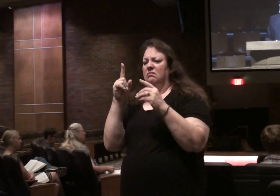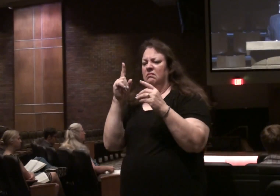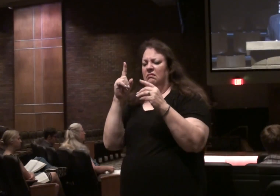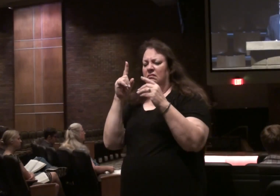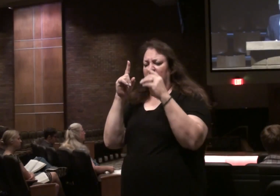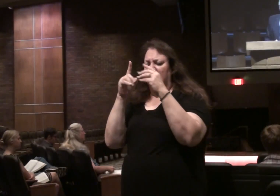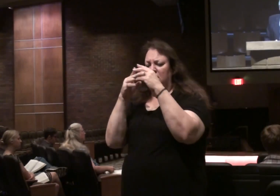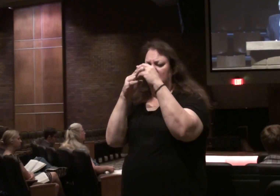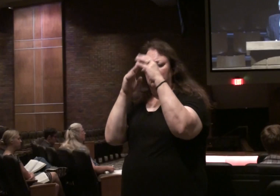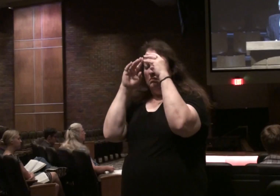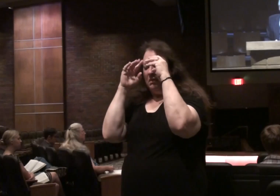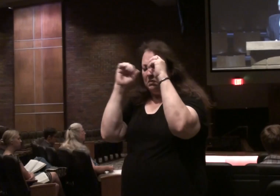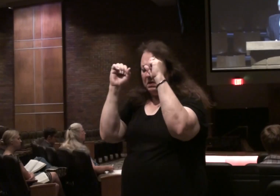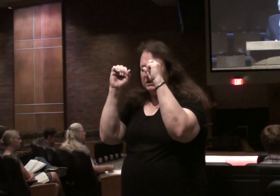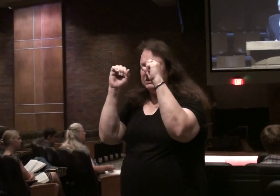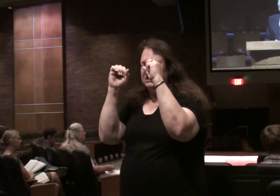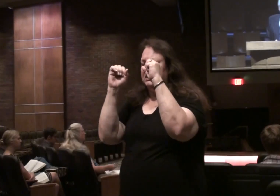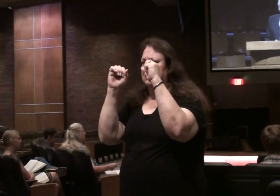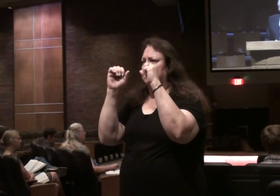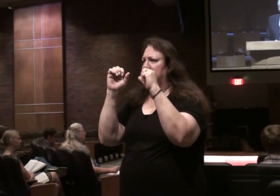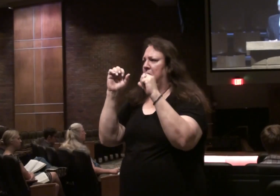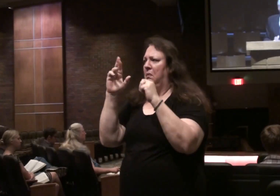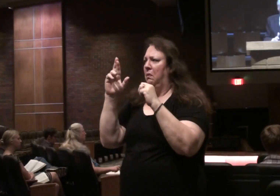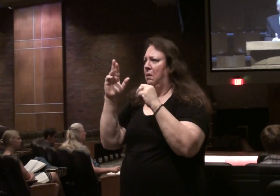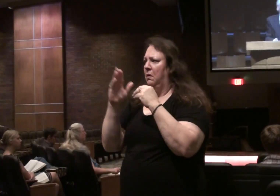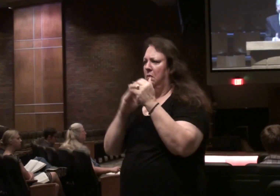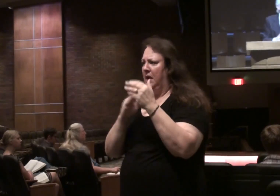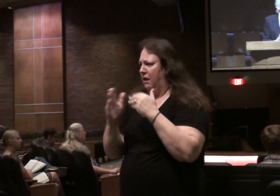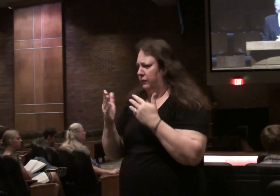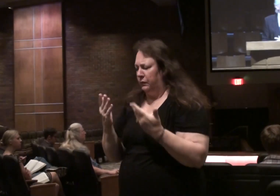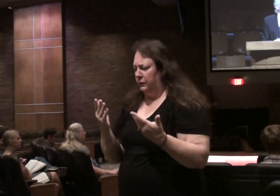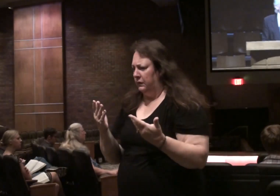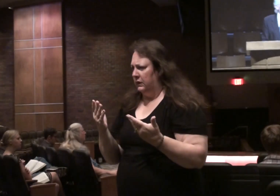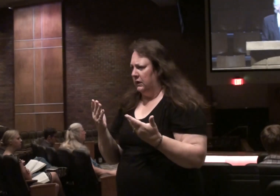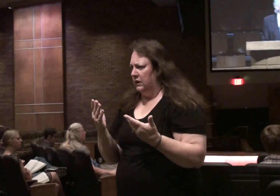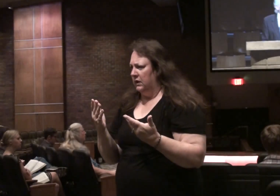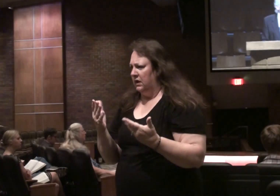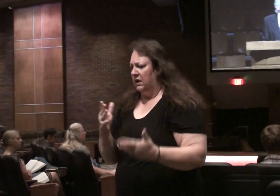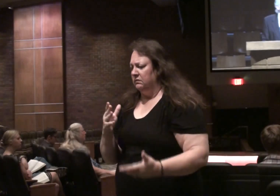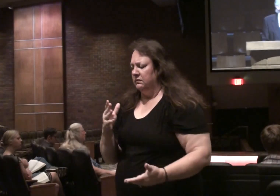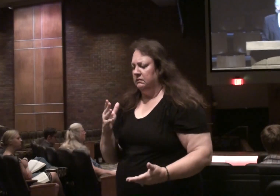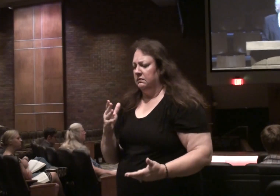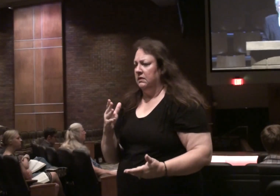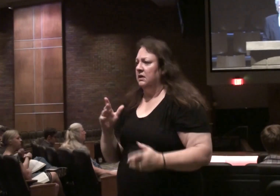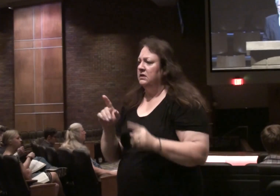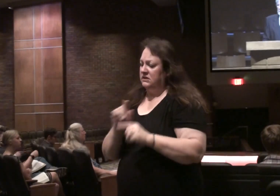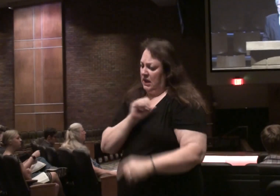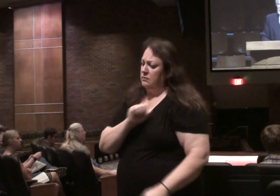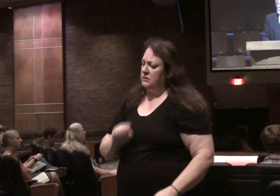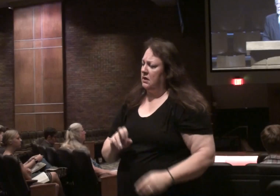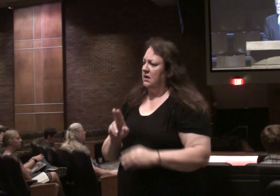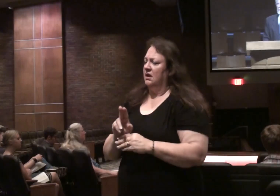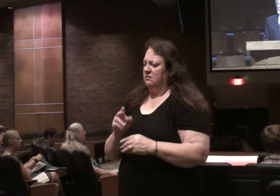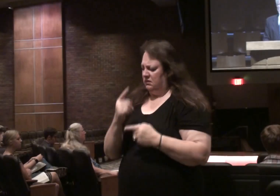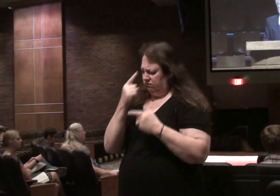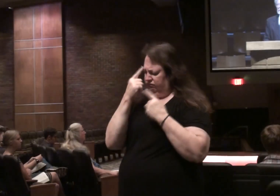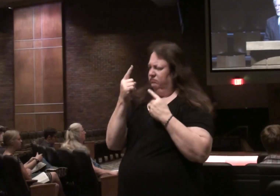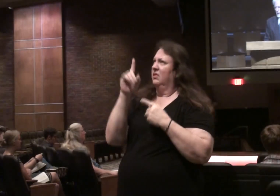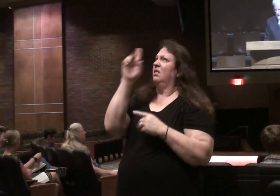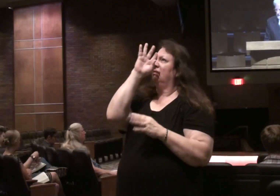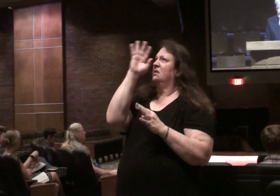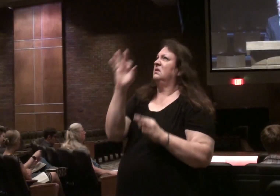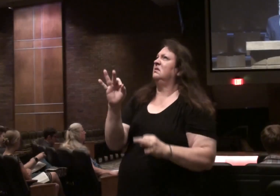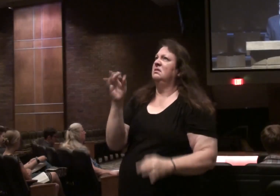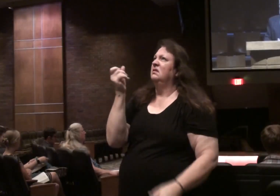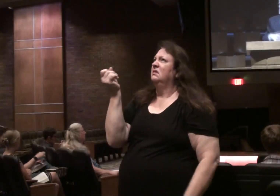our country, we'll talk about the political structure as the example, as Solomon uses it. We don't agree with the decisions.